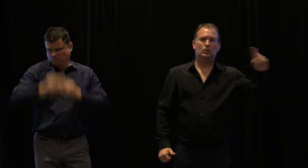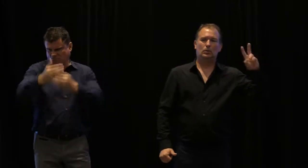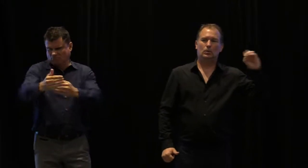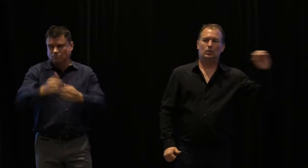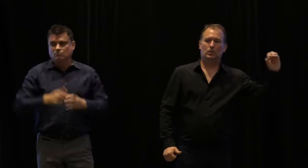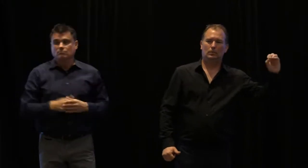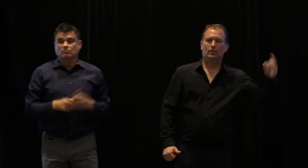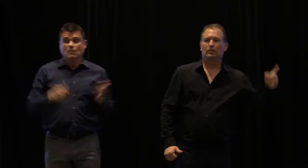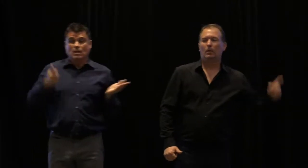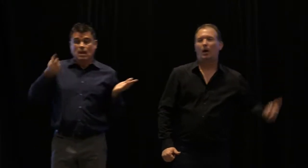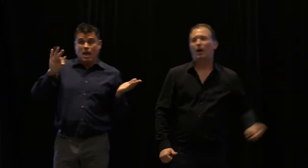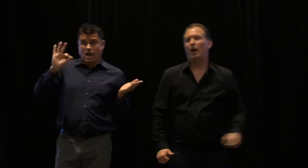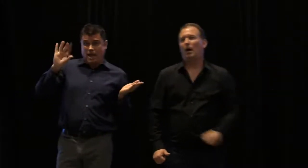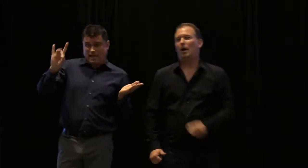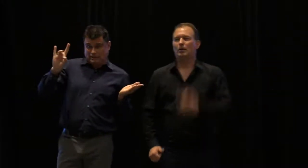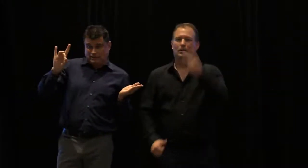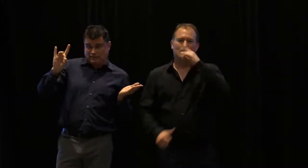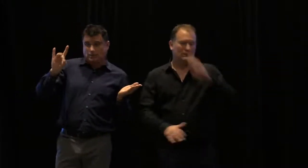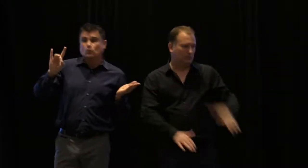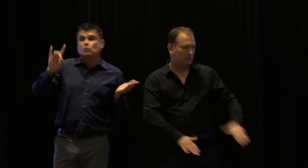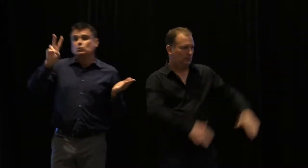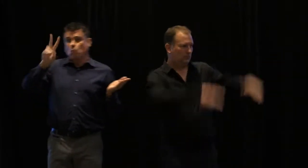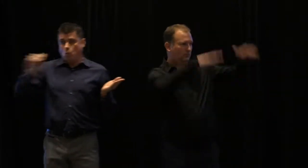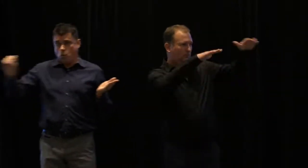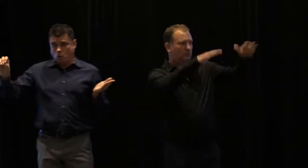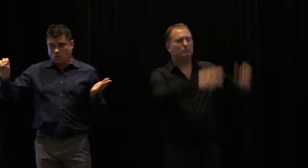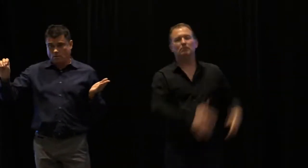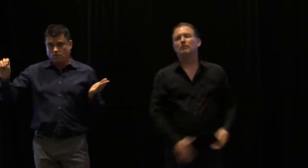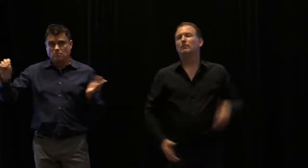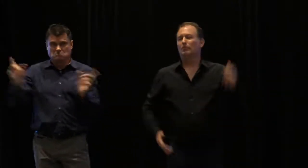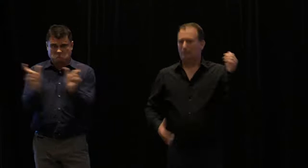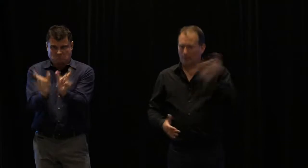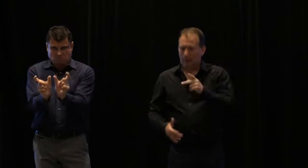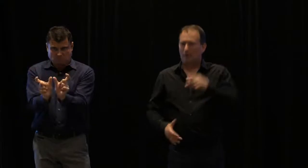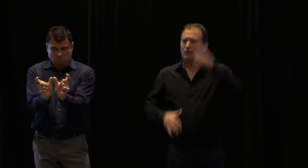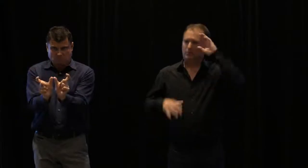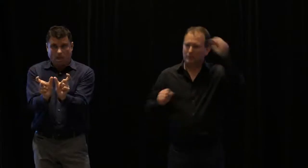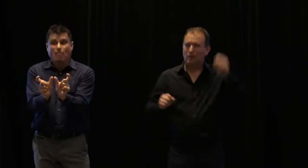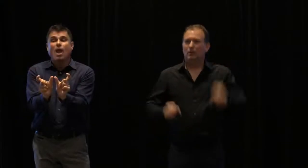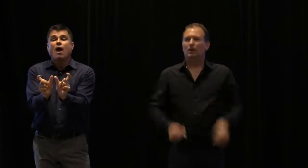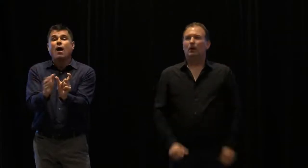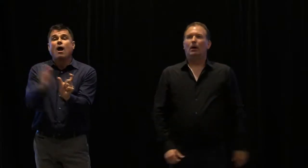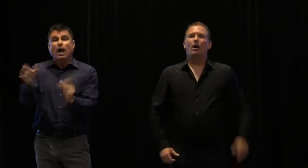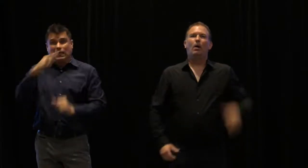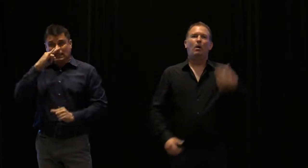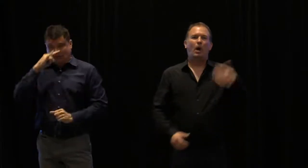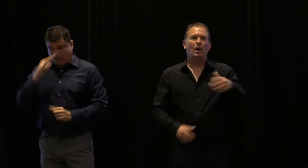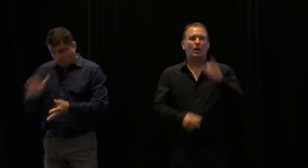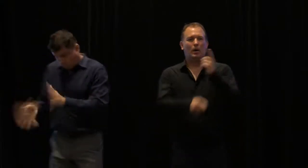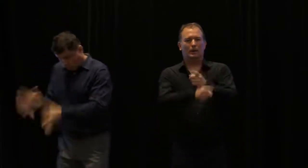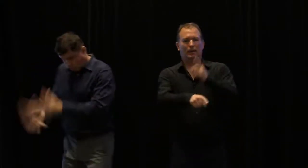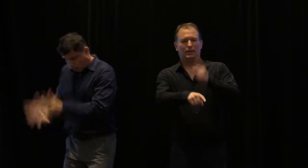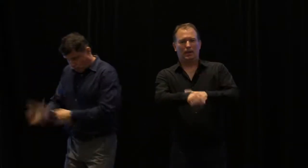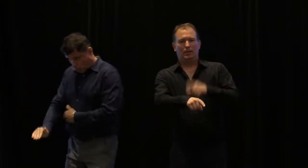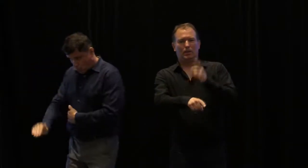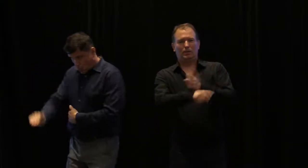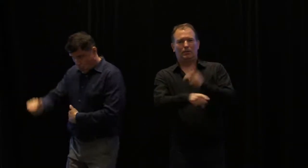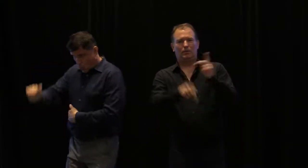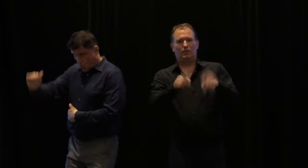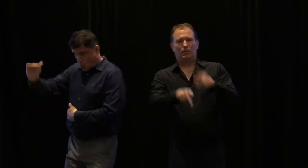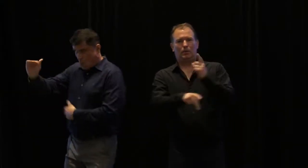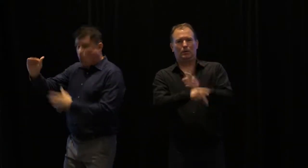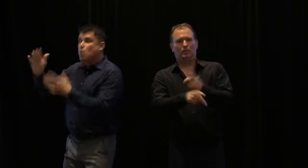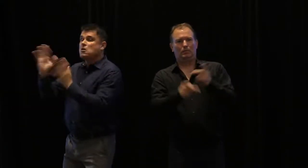term was back in 1998, and then I took a hiatus while my children grew up and I was a dad, and then I came back as a president,